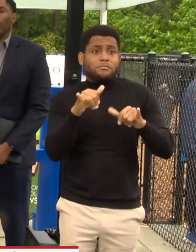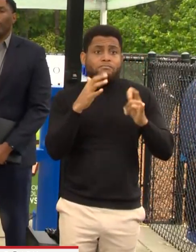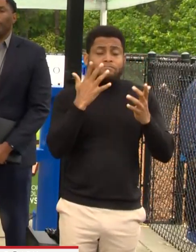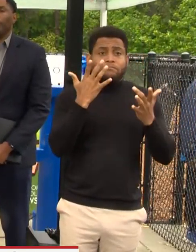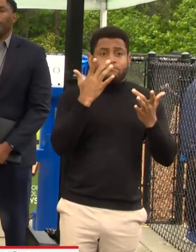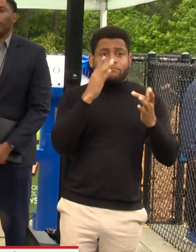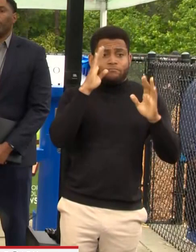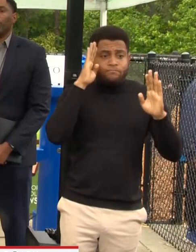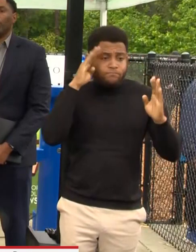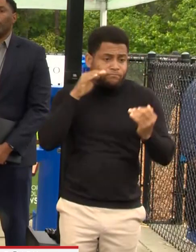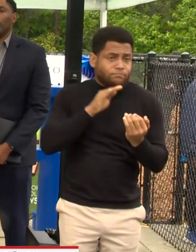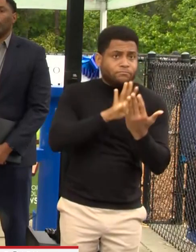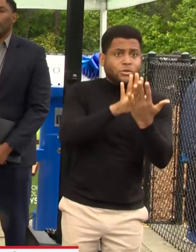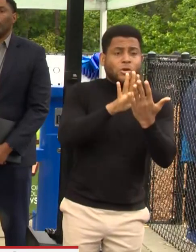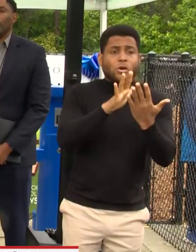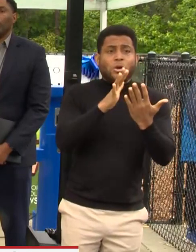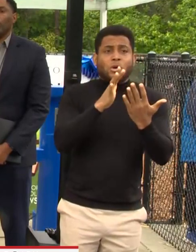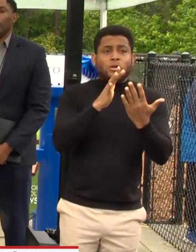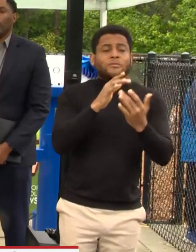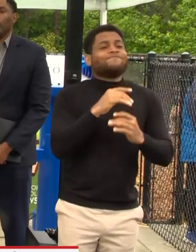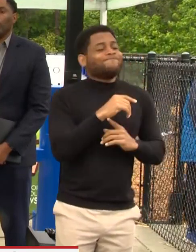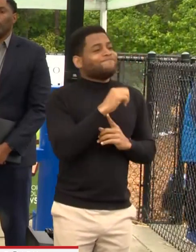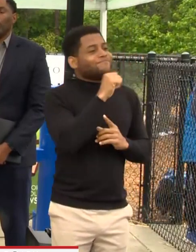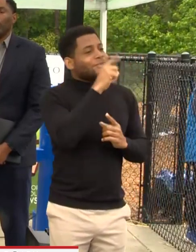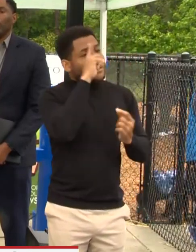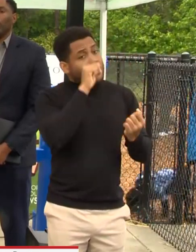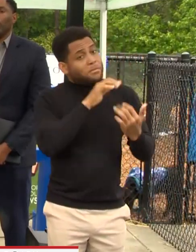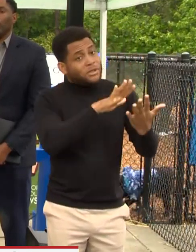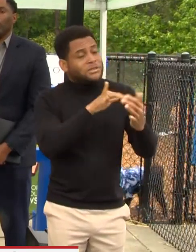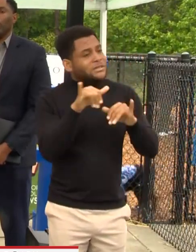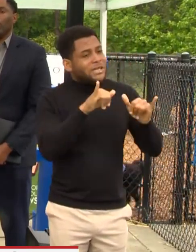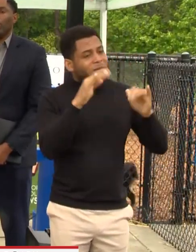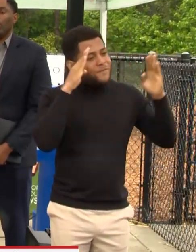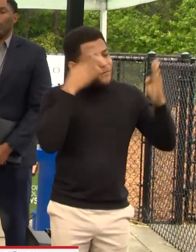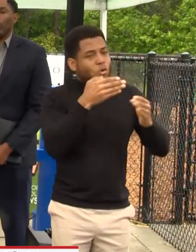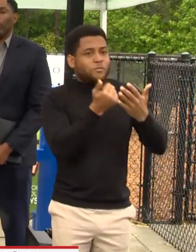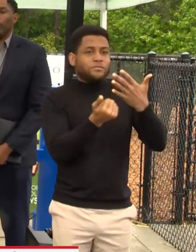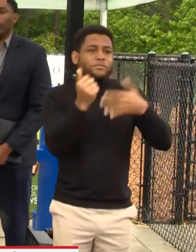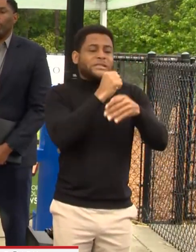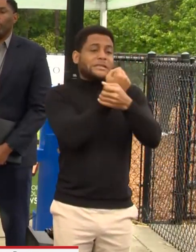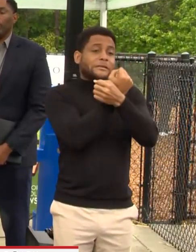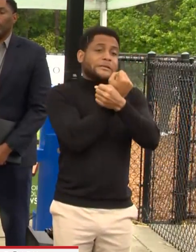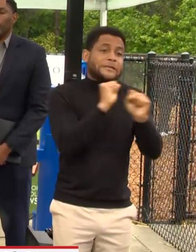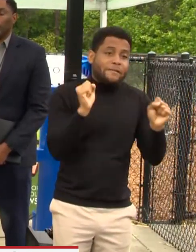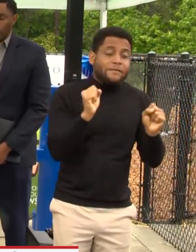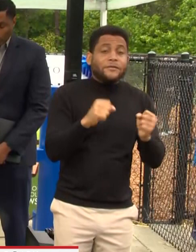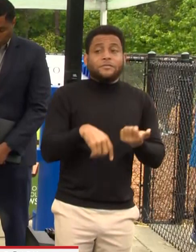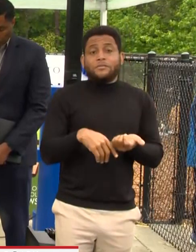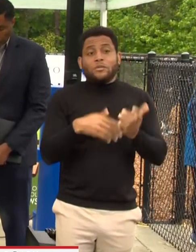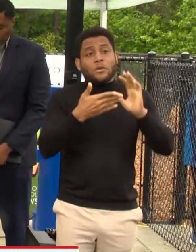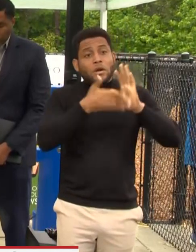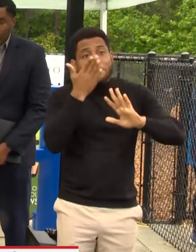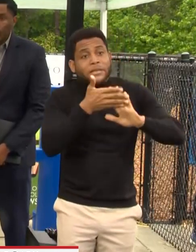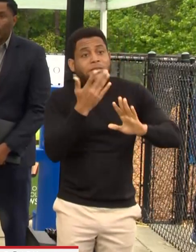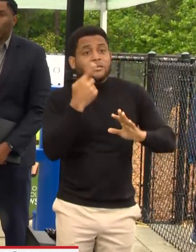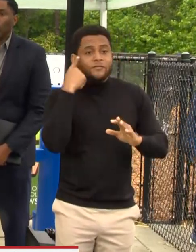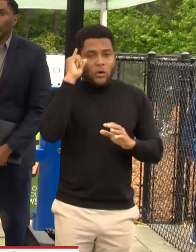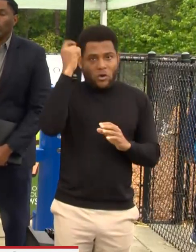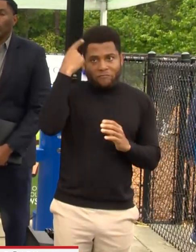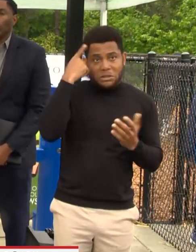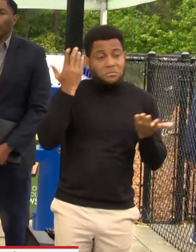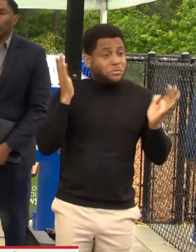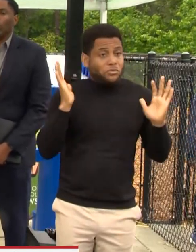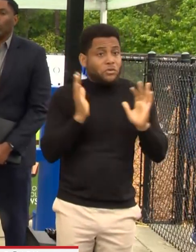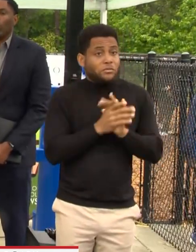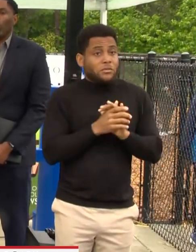public safety and government operations and being able to make sure that